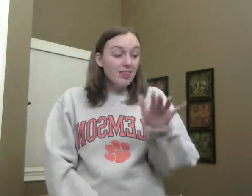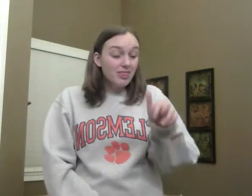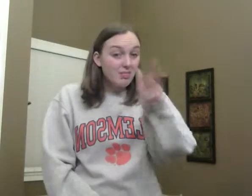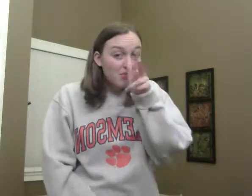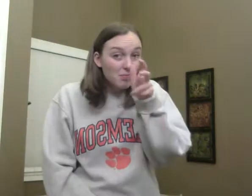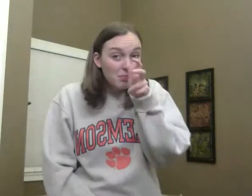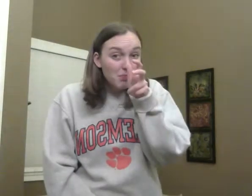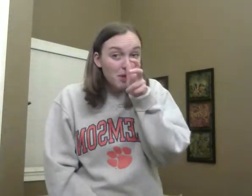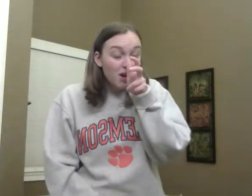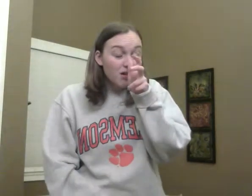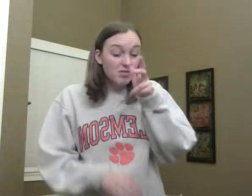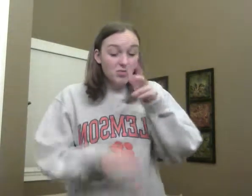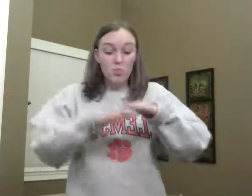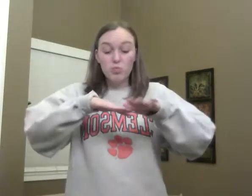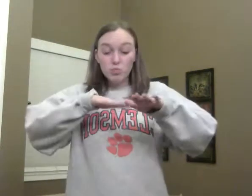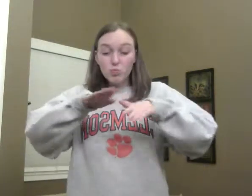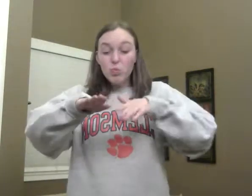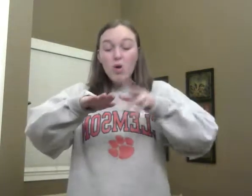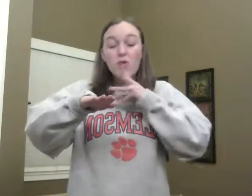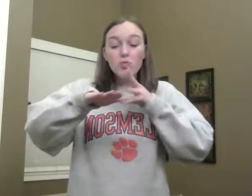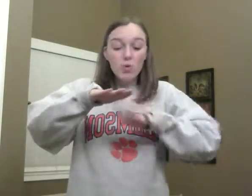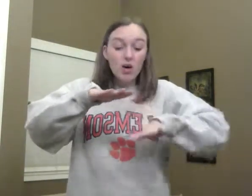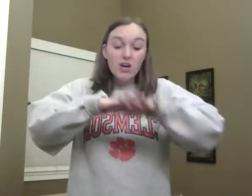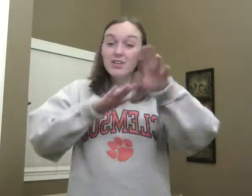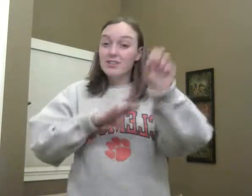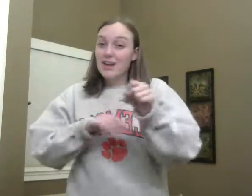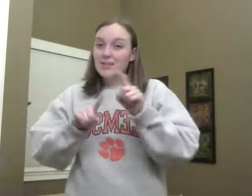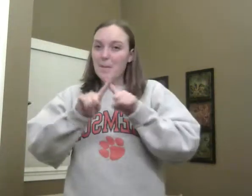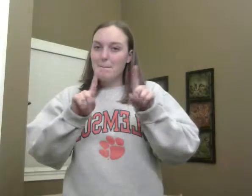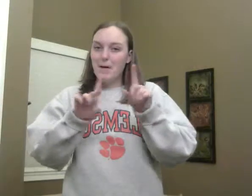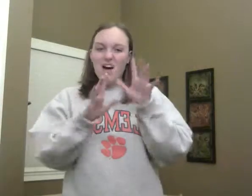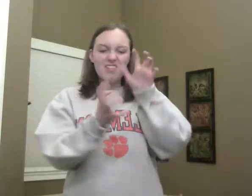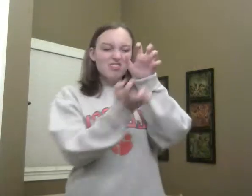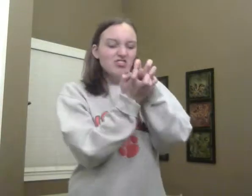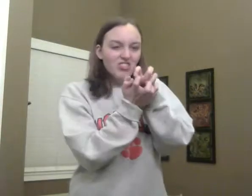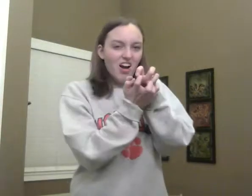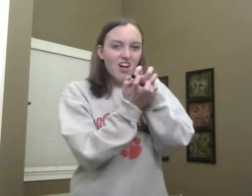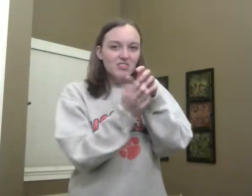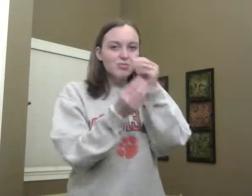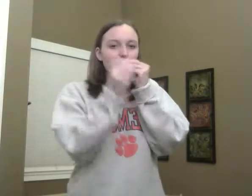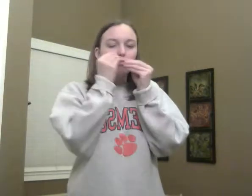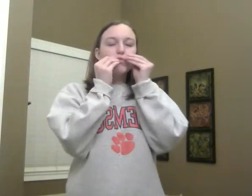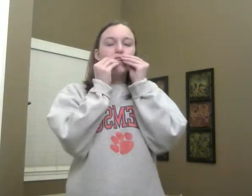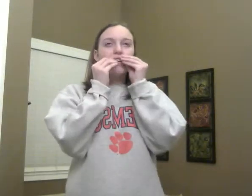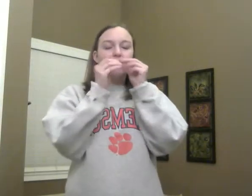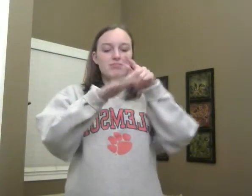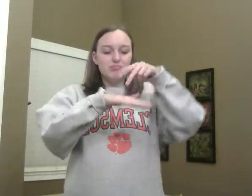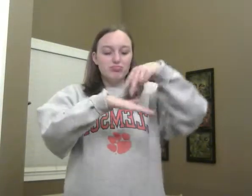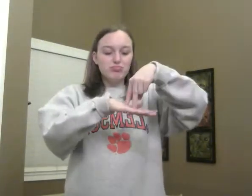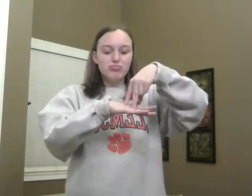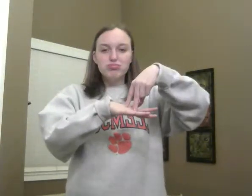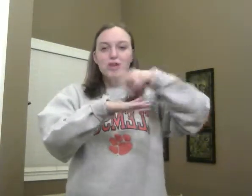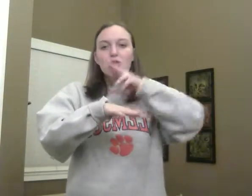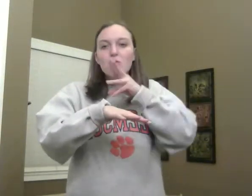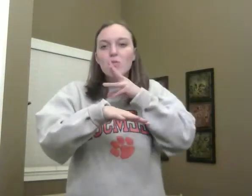just walk across the water. They also catch and eat their meals on the water as well. Additionally, because they spend